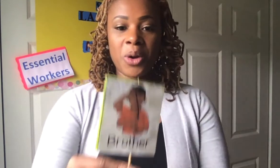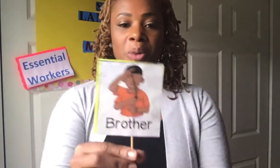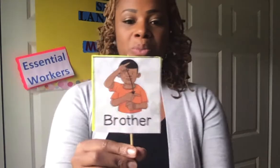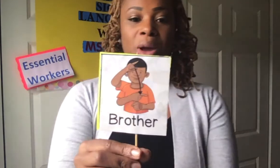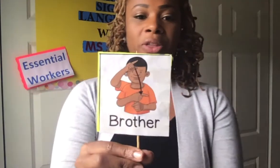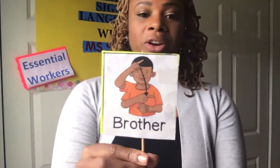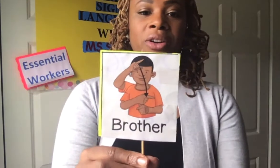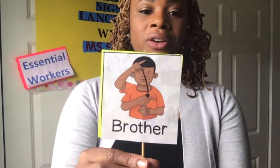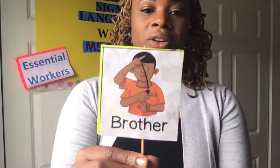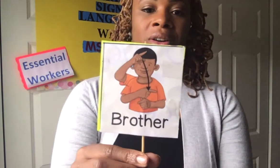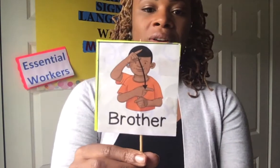Brother.